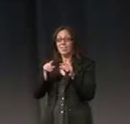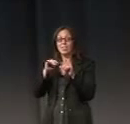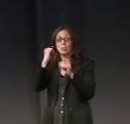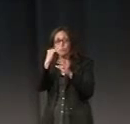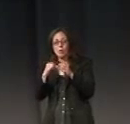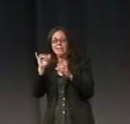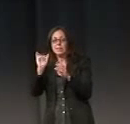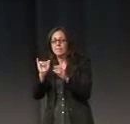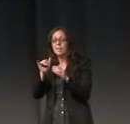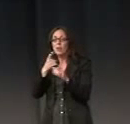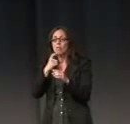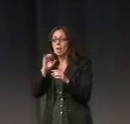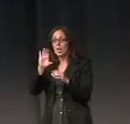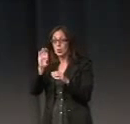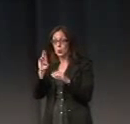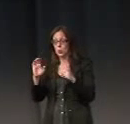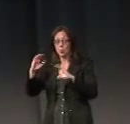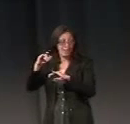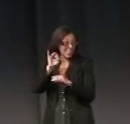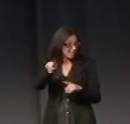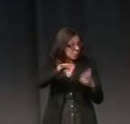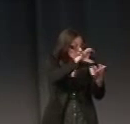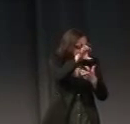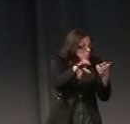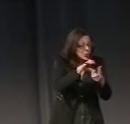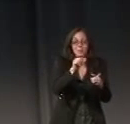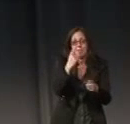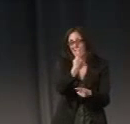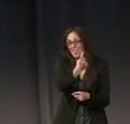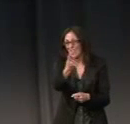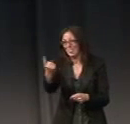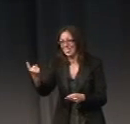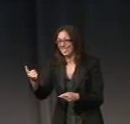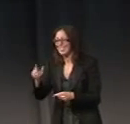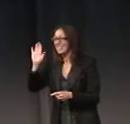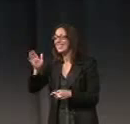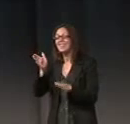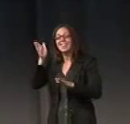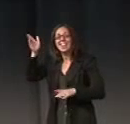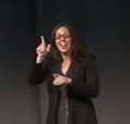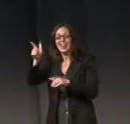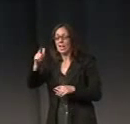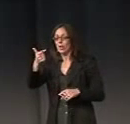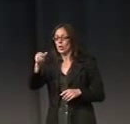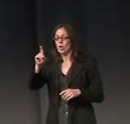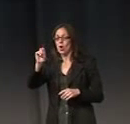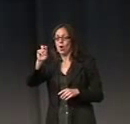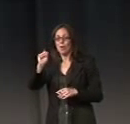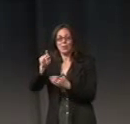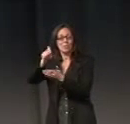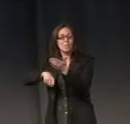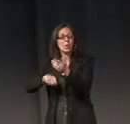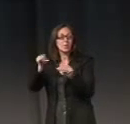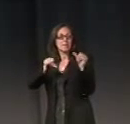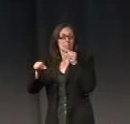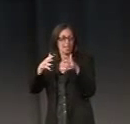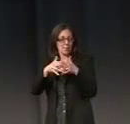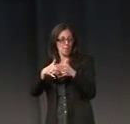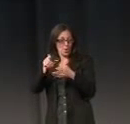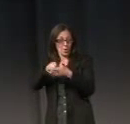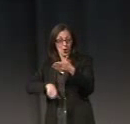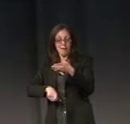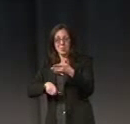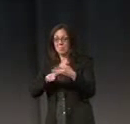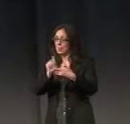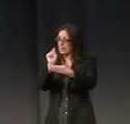alone. When Martin Gardner years later mentioned Hinton in one of his Scientific American columns, a worried reader responded,